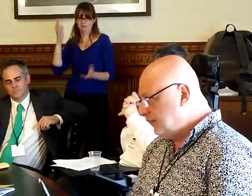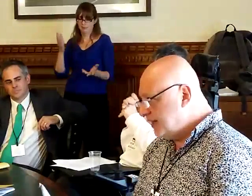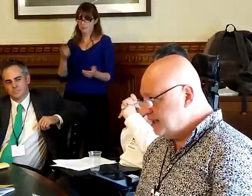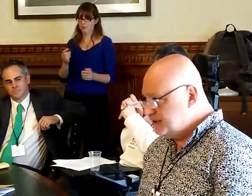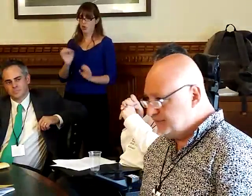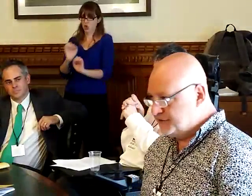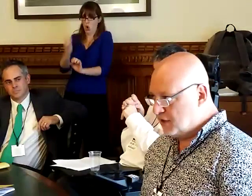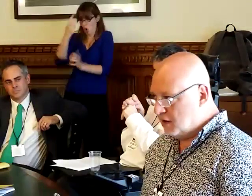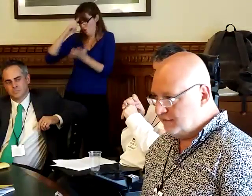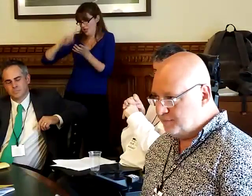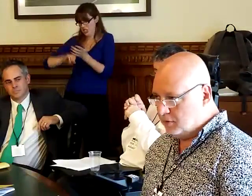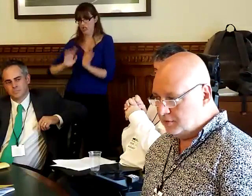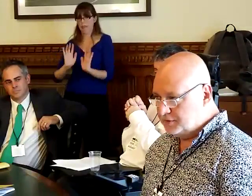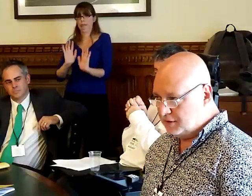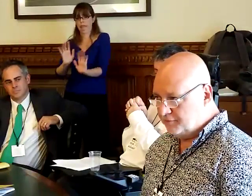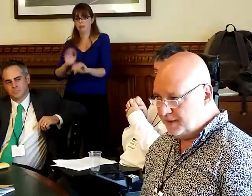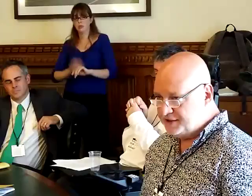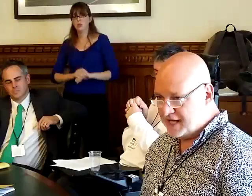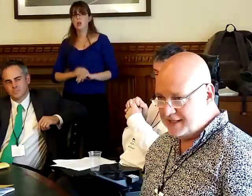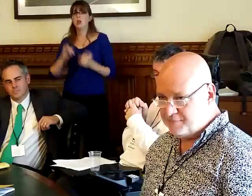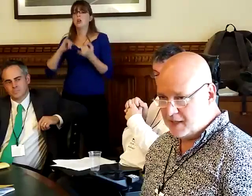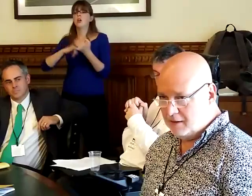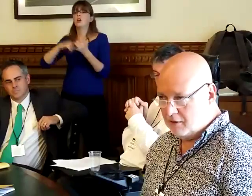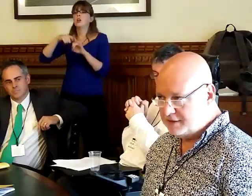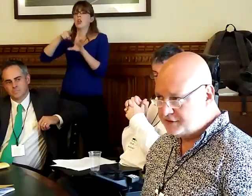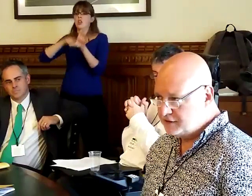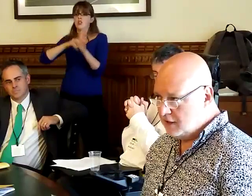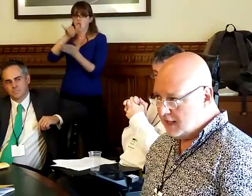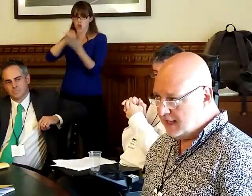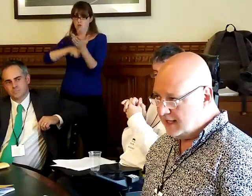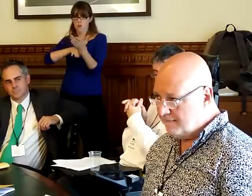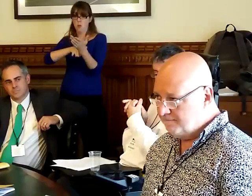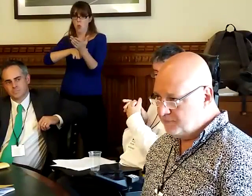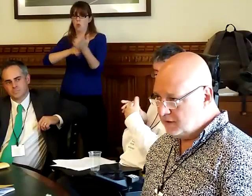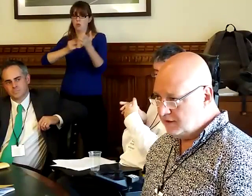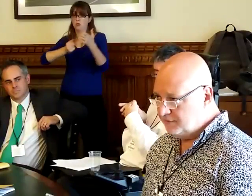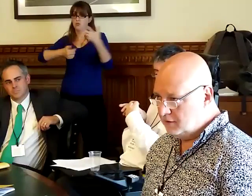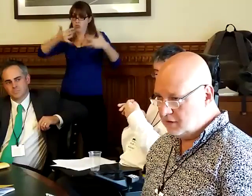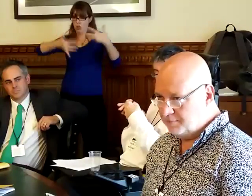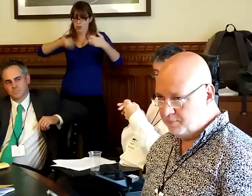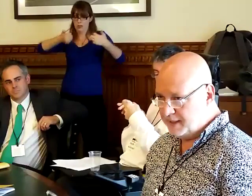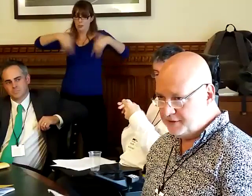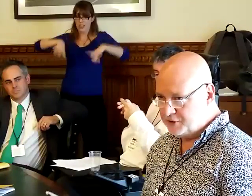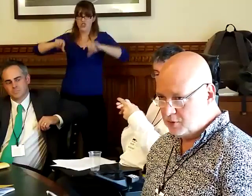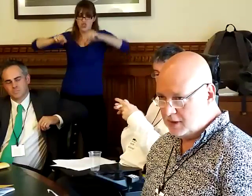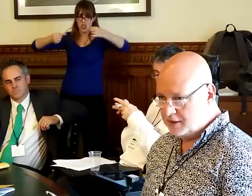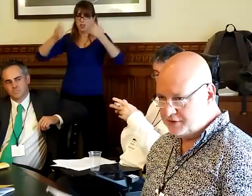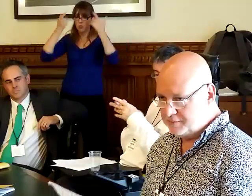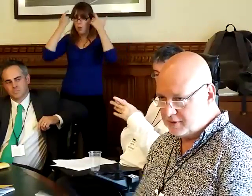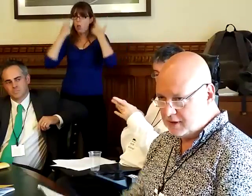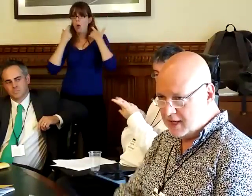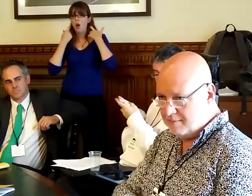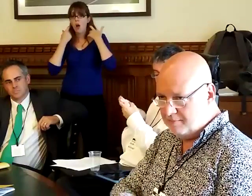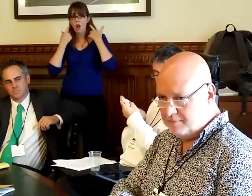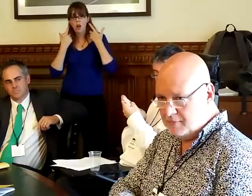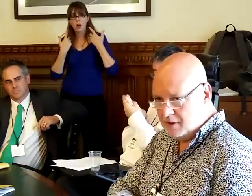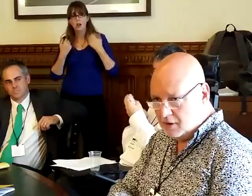The findings of the Sky report have been challenged by lawyers. If you look at Belinda